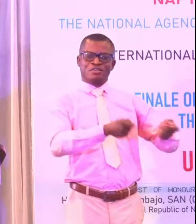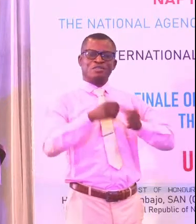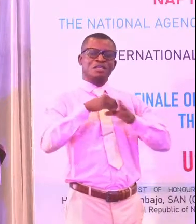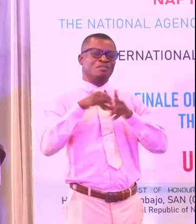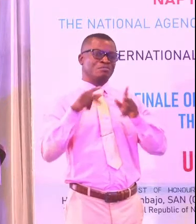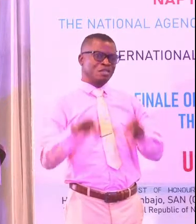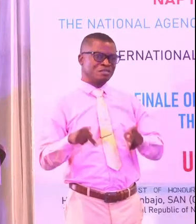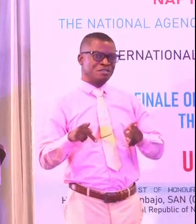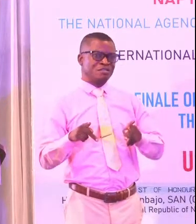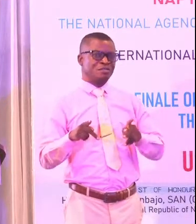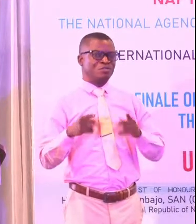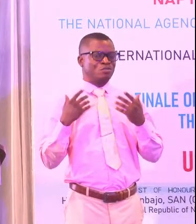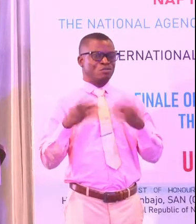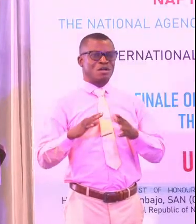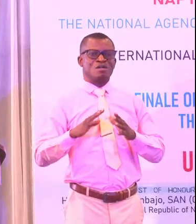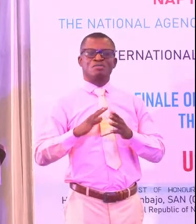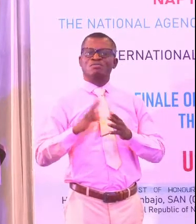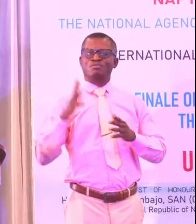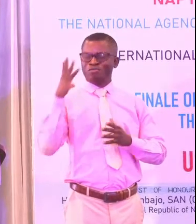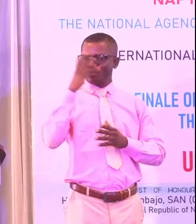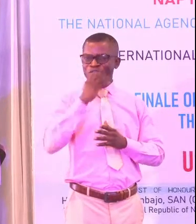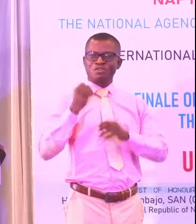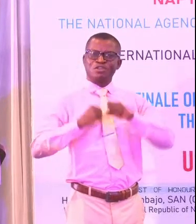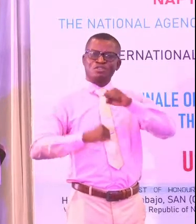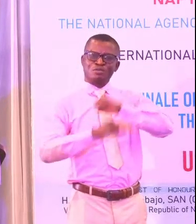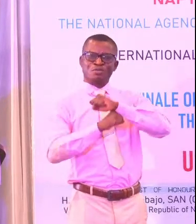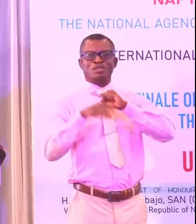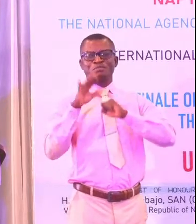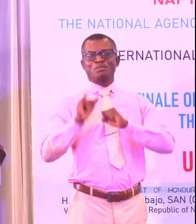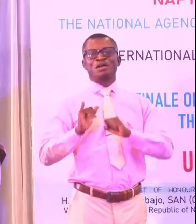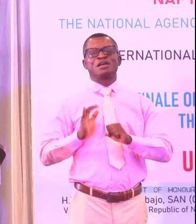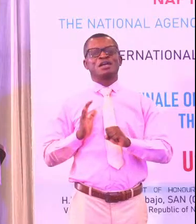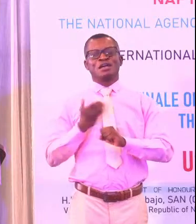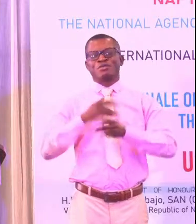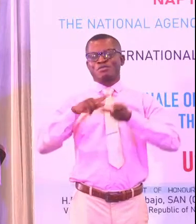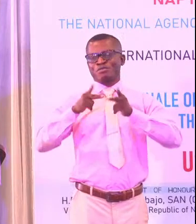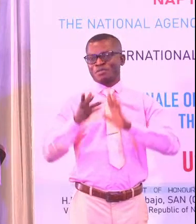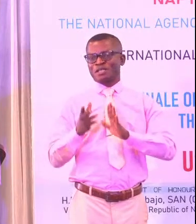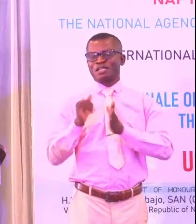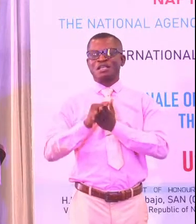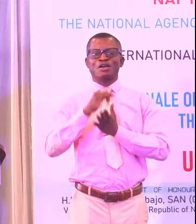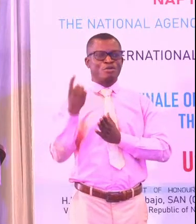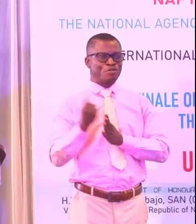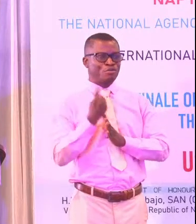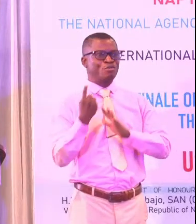graciously and generously supported by our amazing partners who always